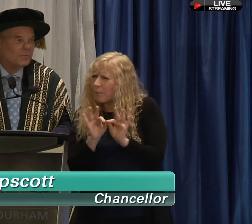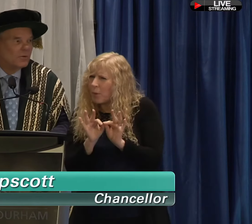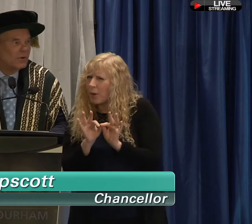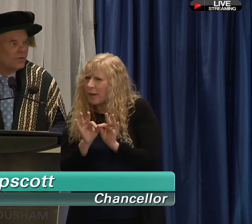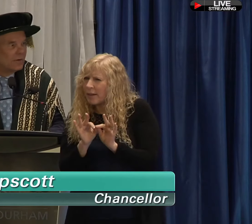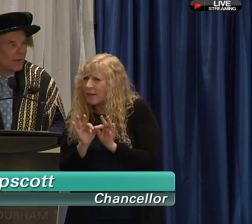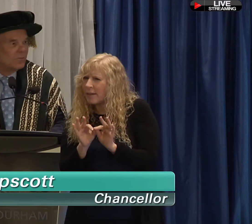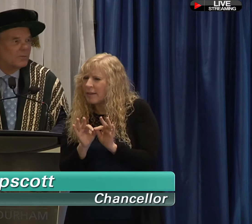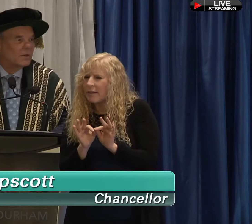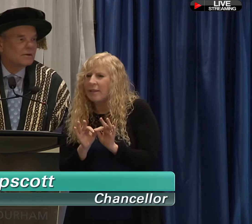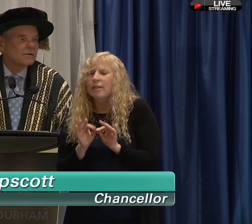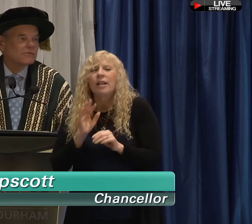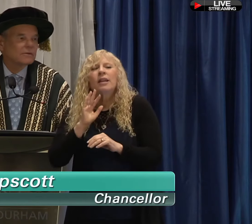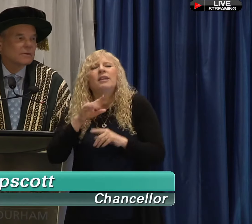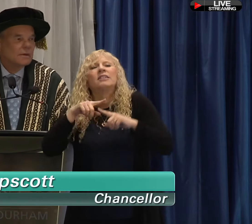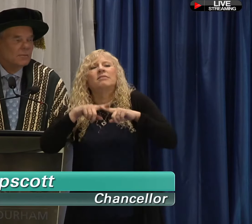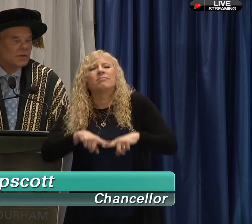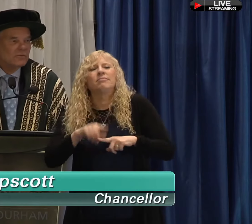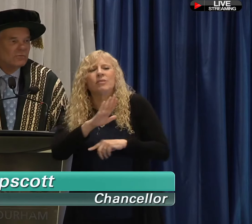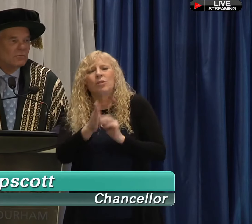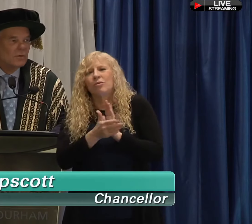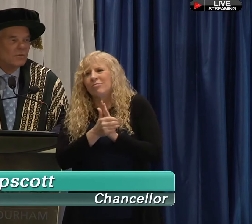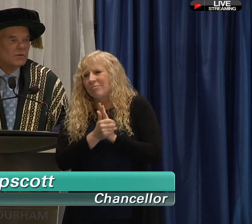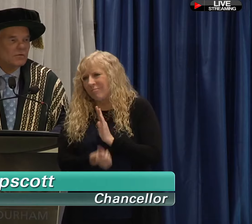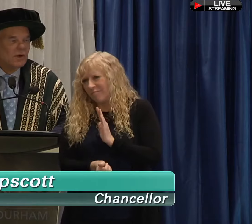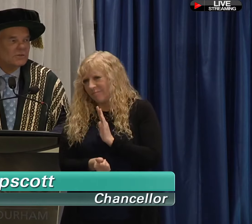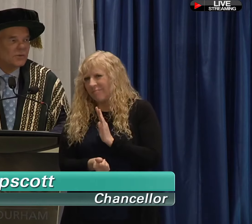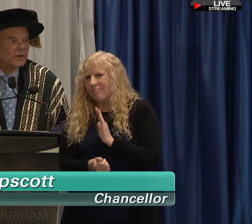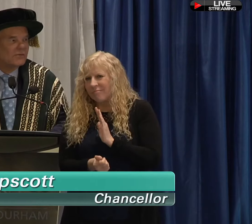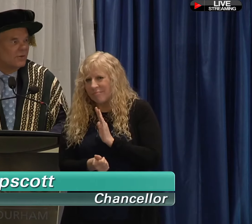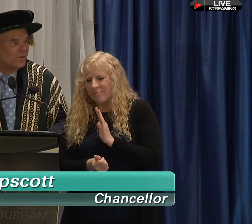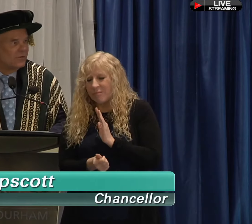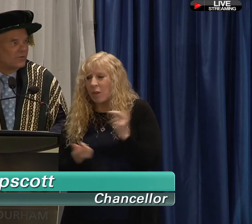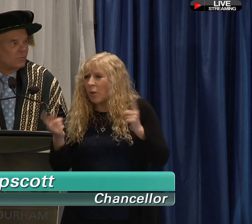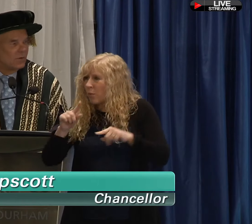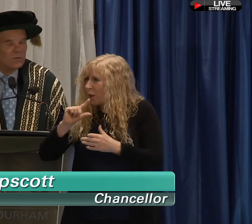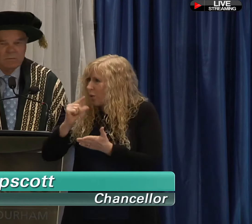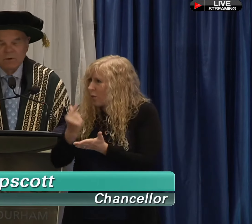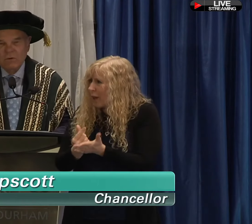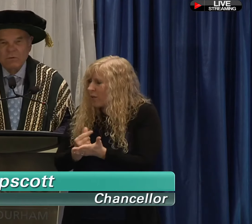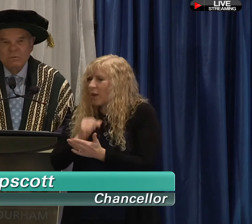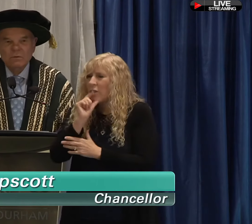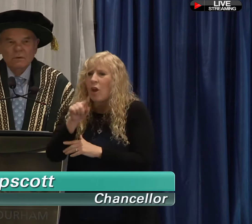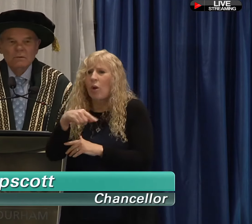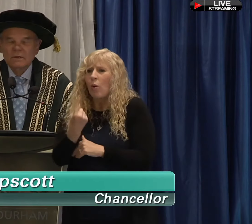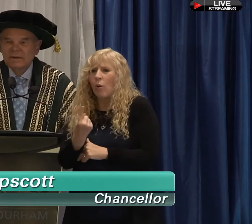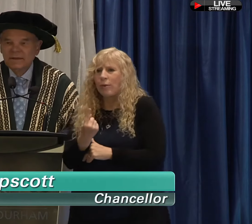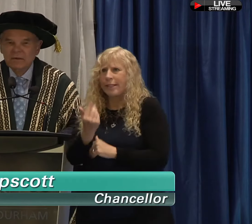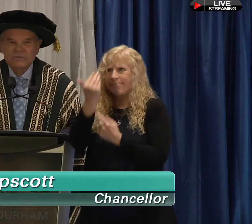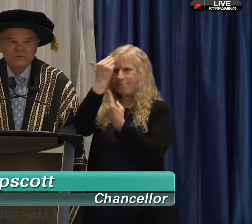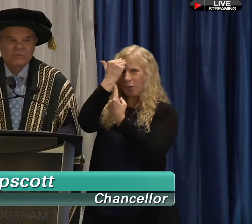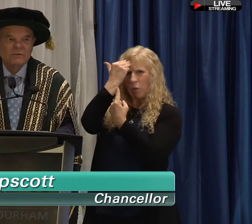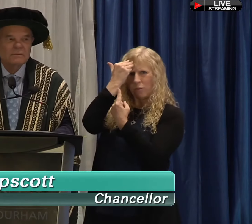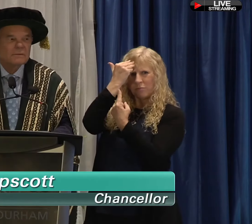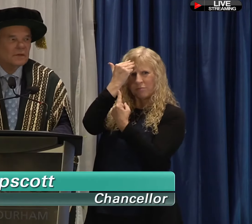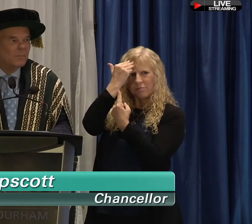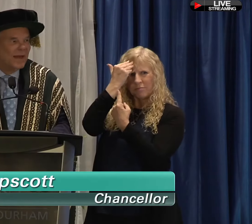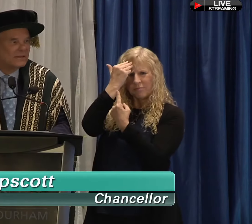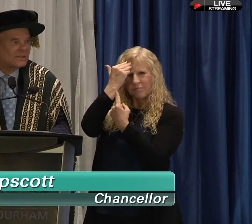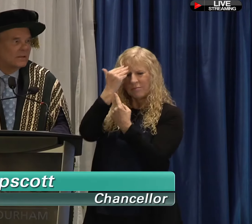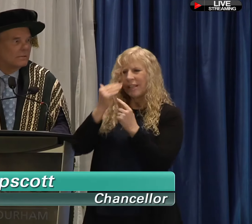something deeper, on your capabilities. Because when you graduate, it's not just what you know that counts, it's